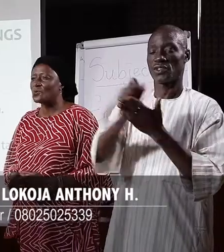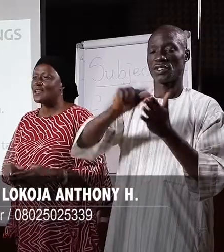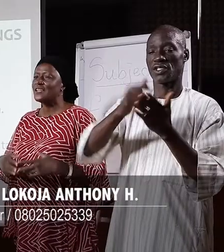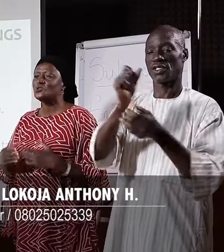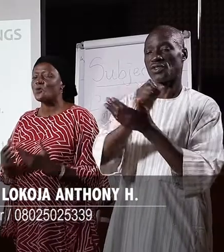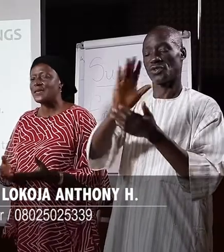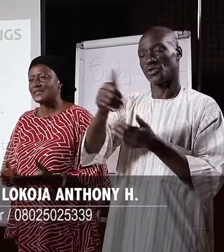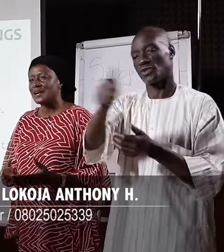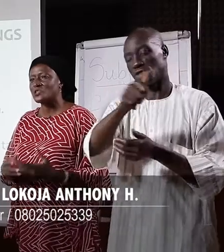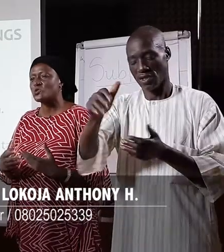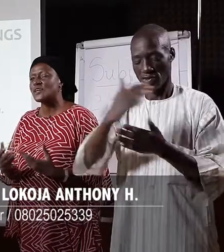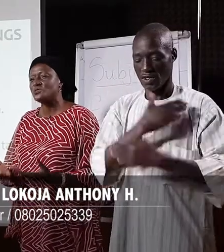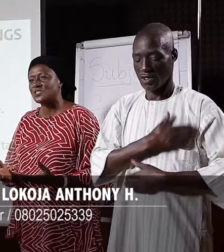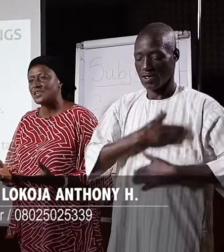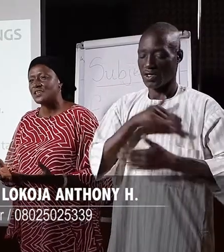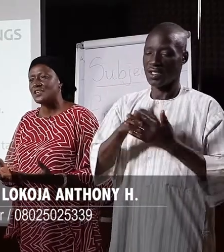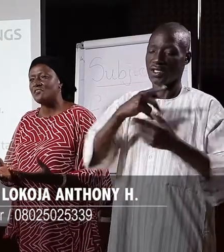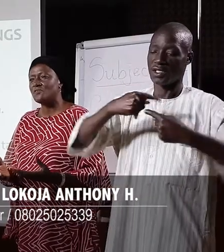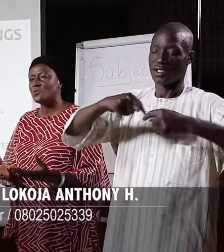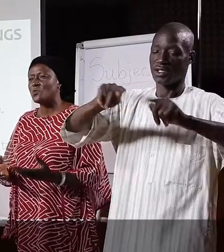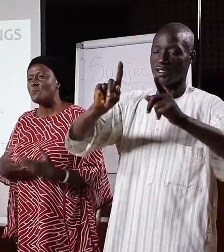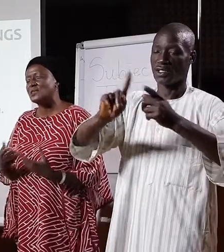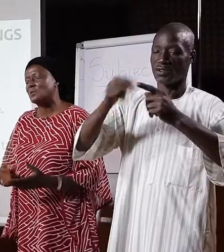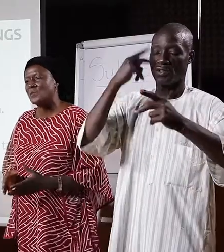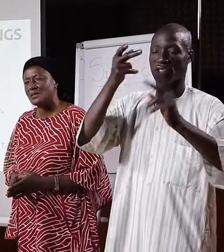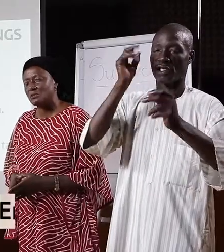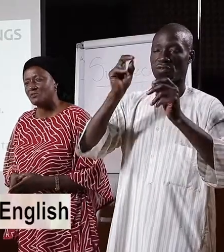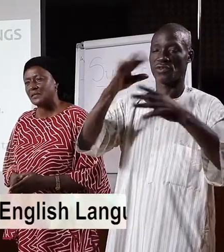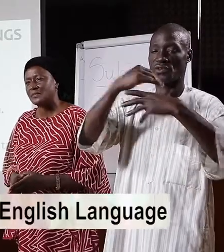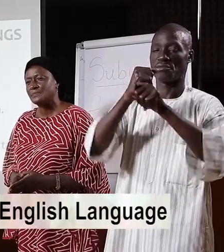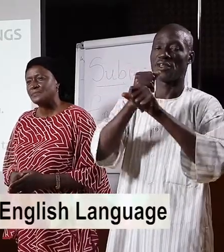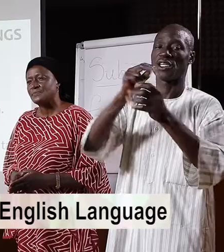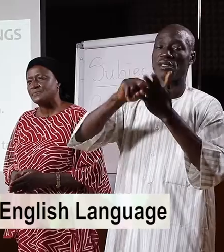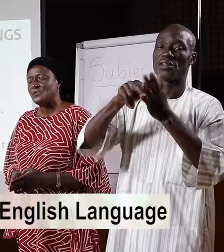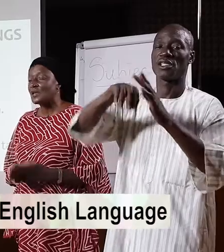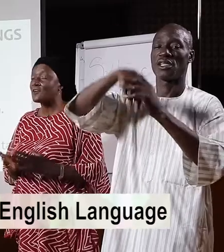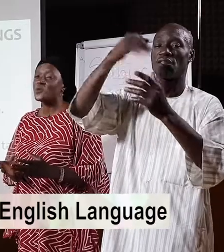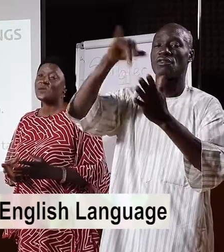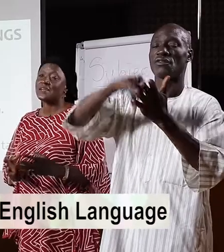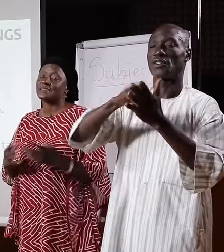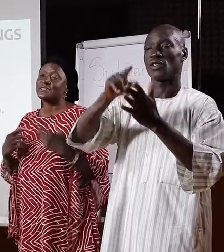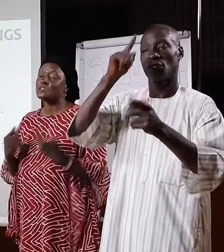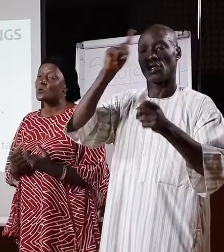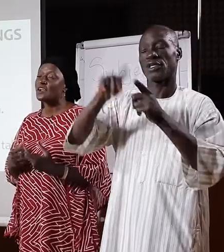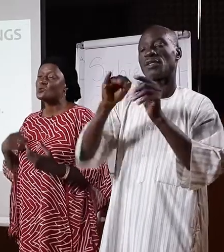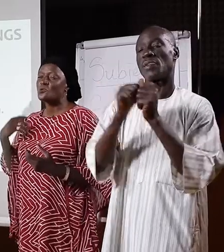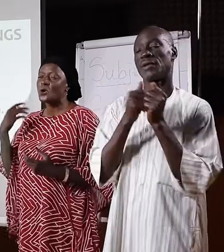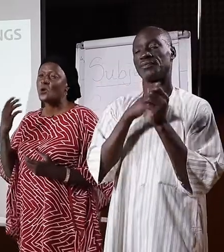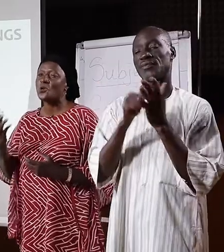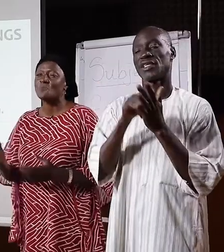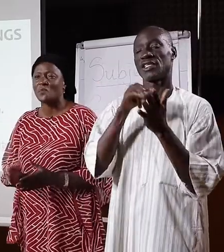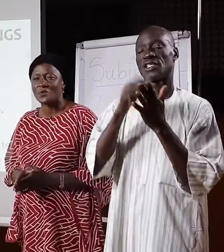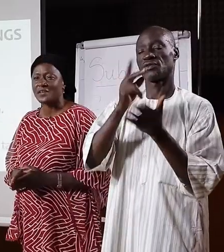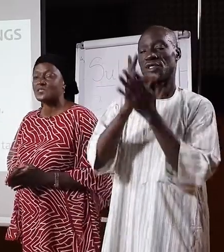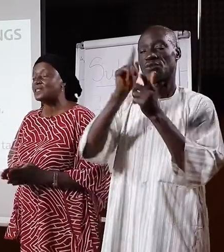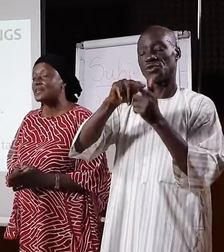your own, enjoy it, and try to see if you will make some meaning out of it. You will agree with me that this song helps you